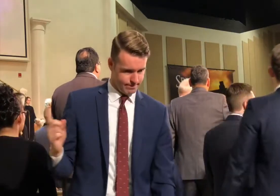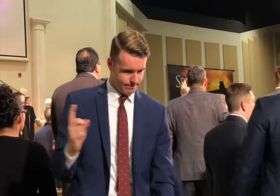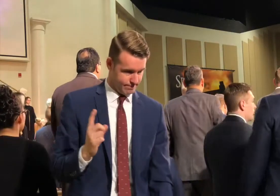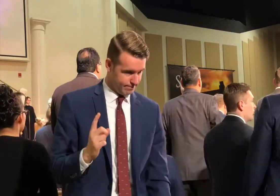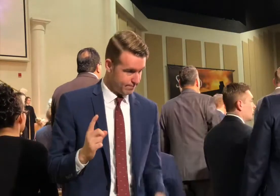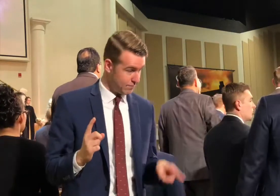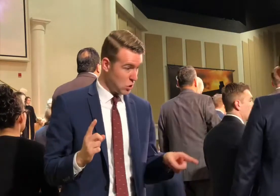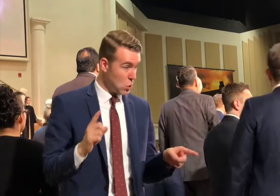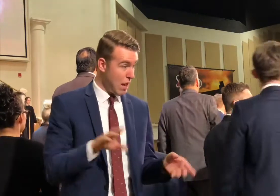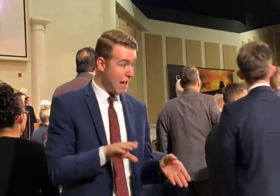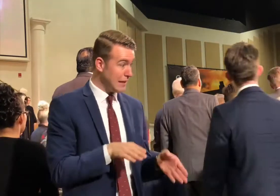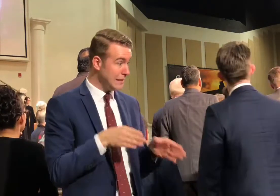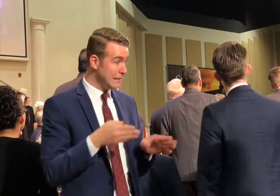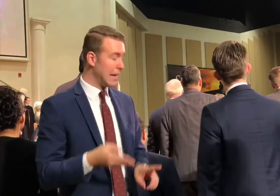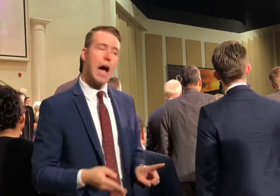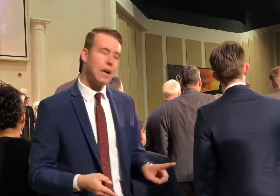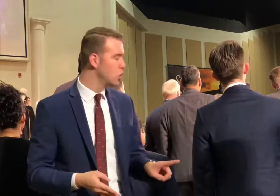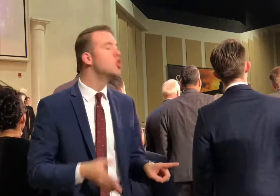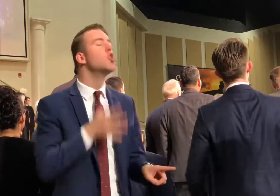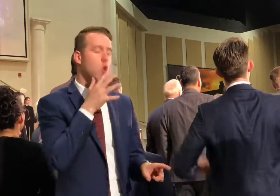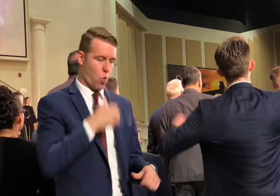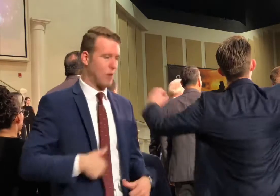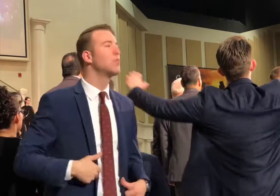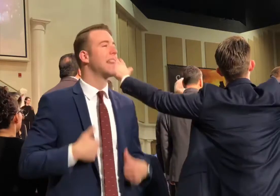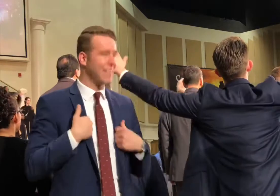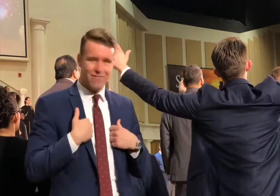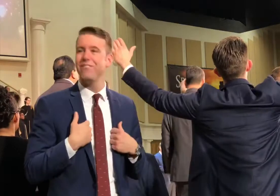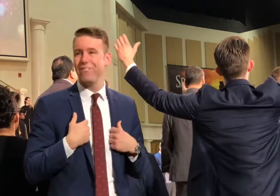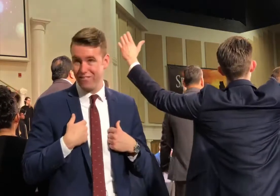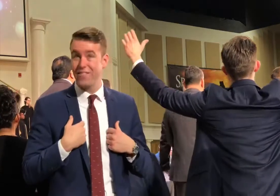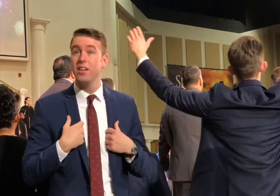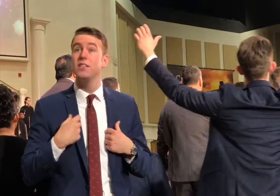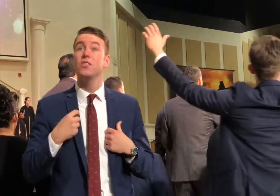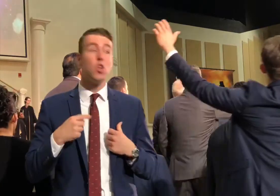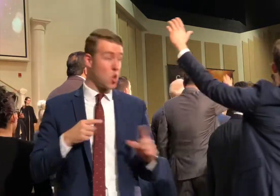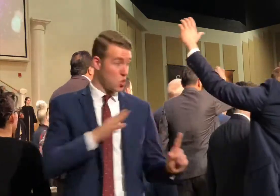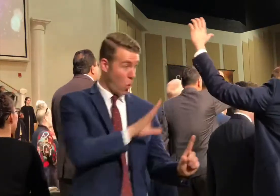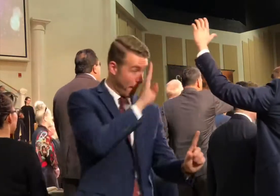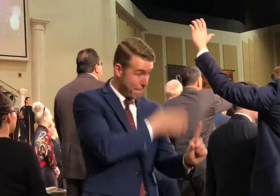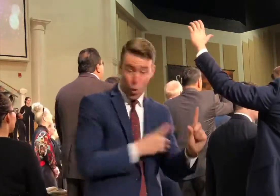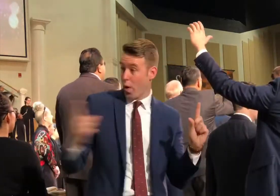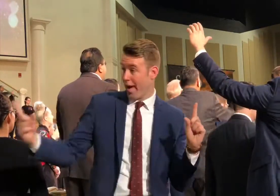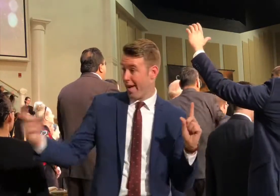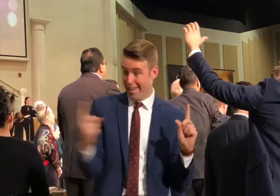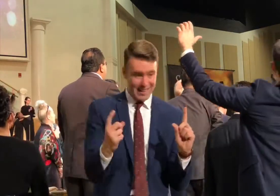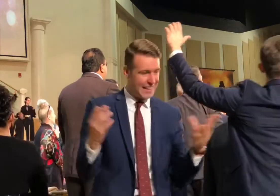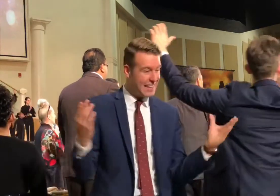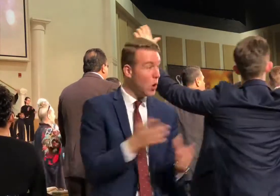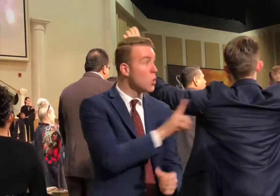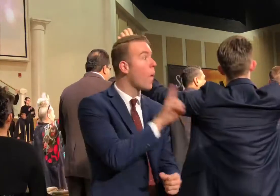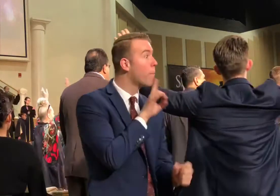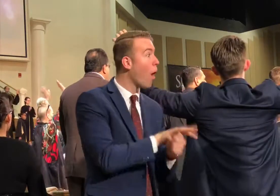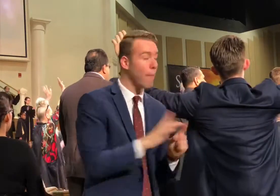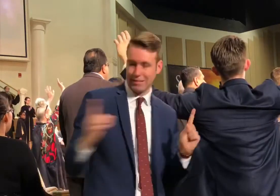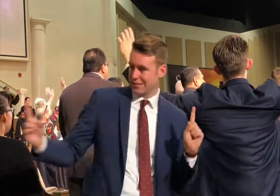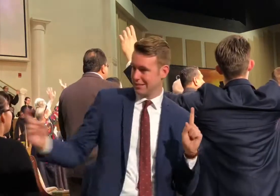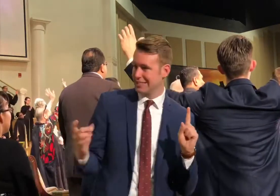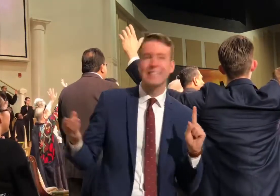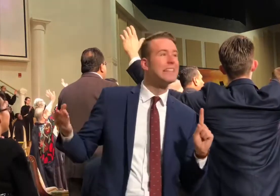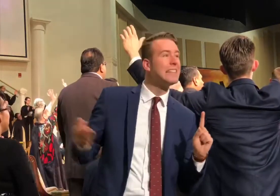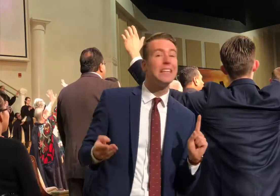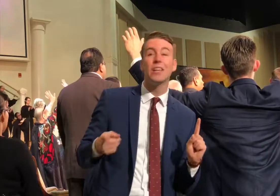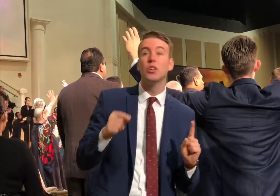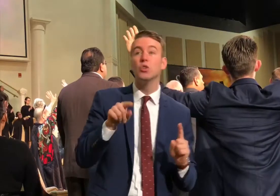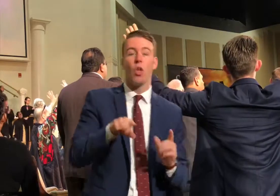You're not going to die. You're going to live. Your boy is here. Your promise is here. You're